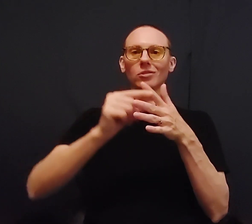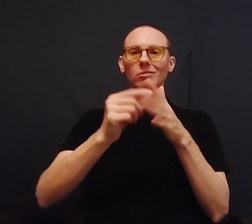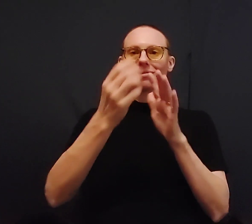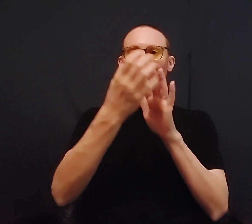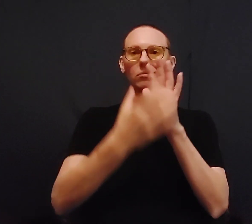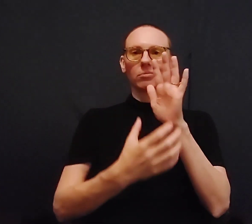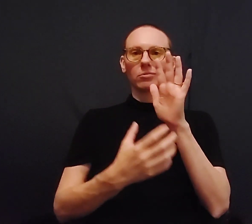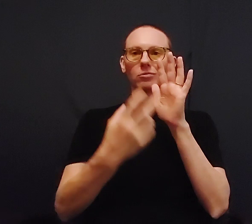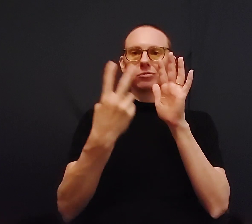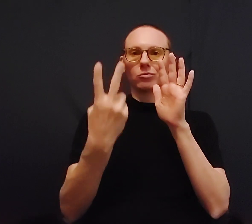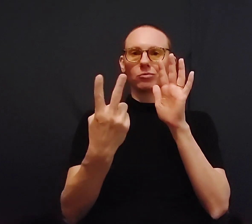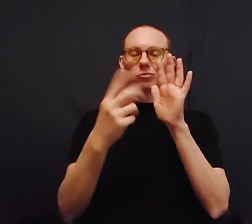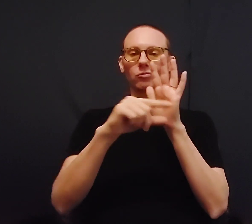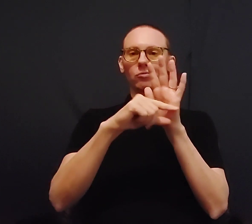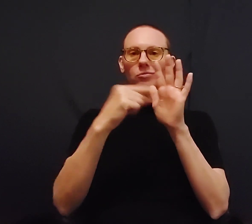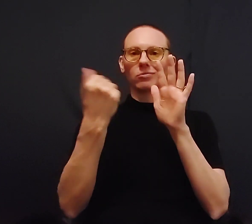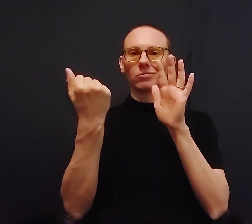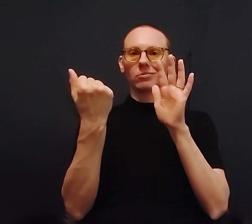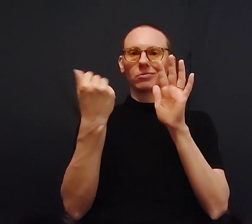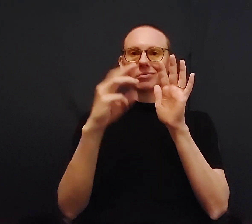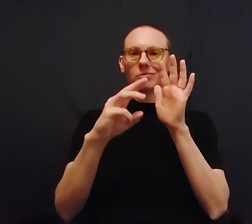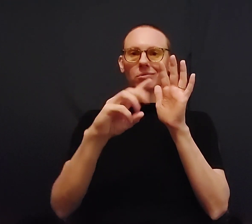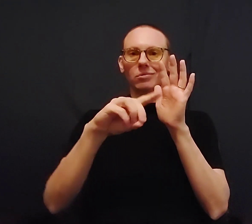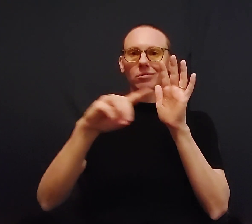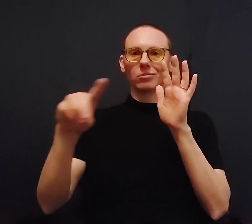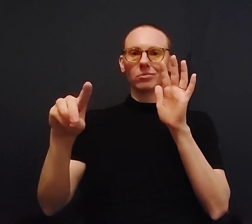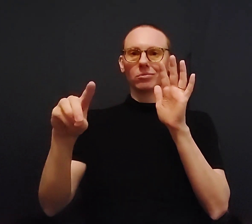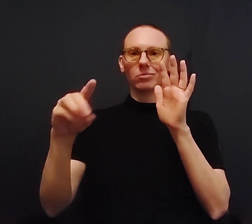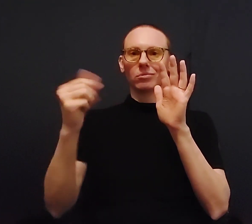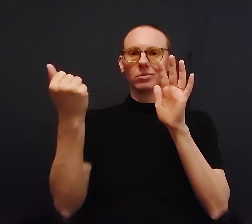In Genesis chapter 2, verse 16 to 17,